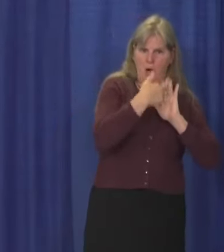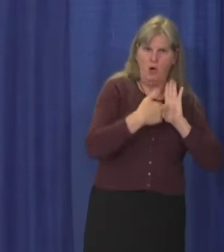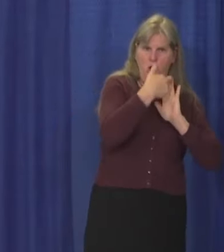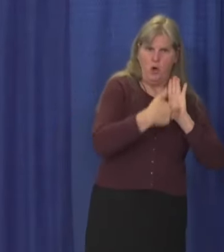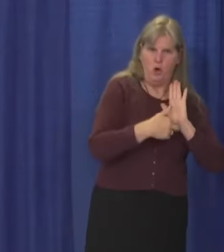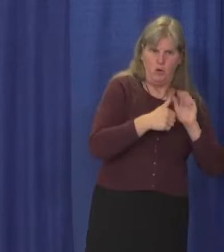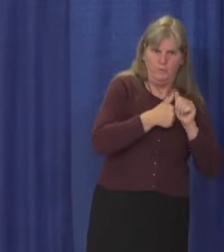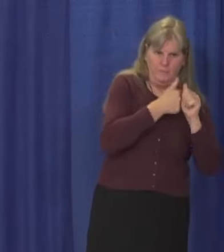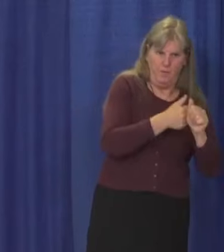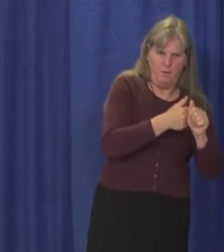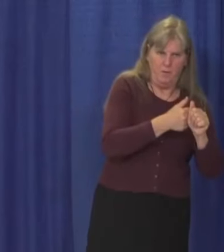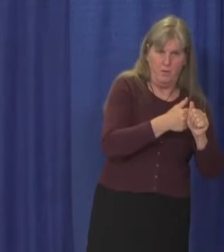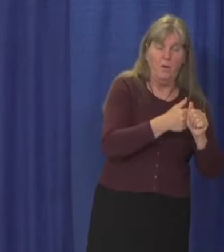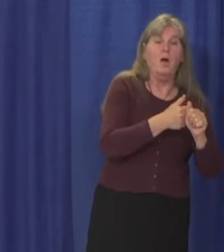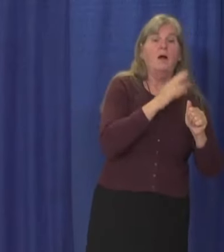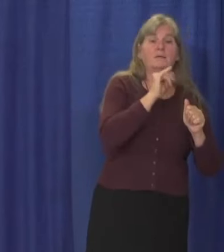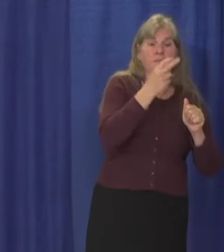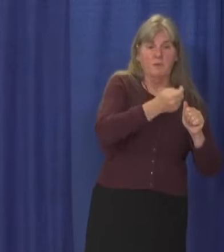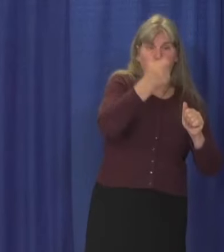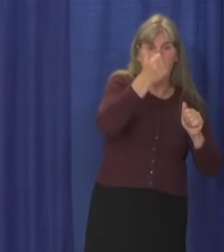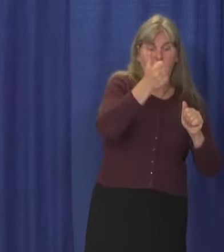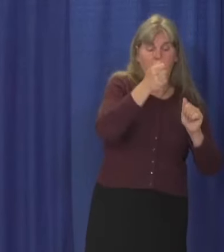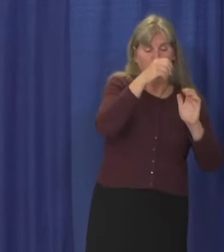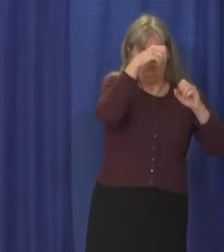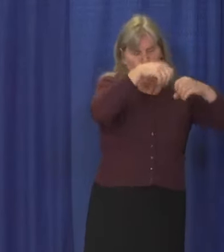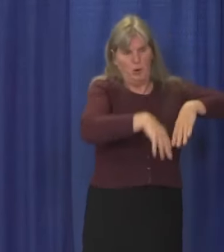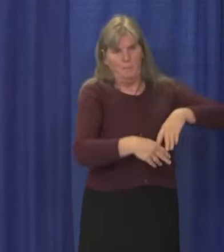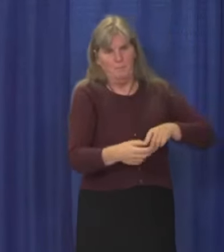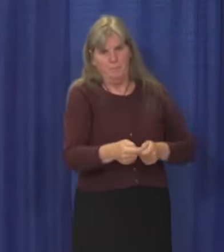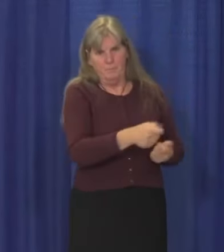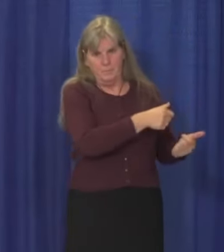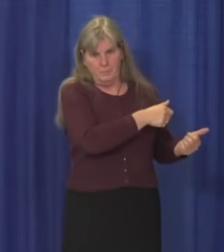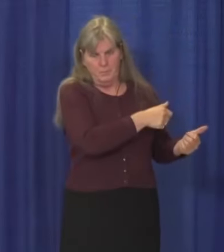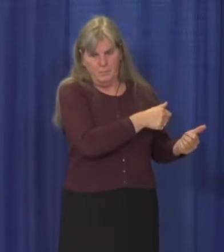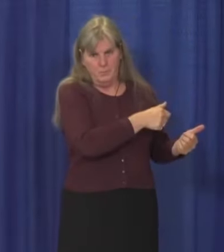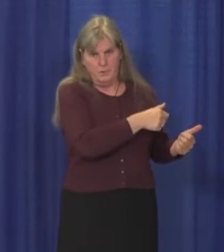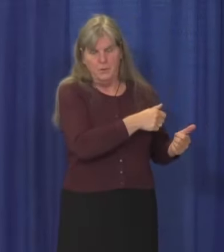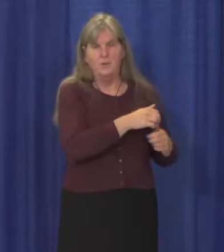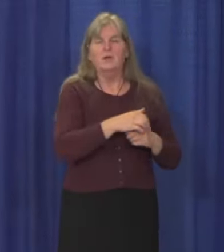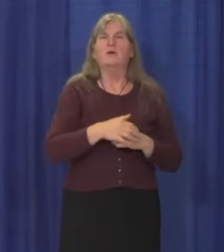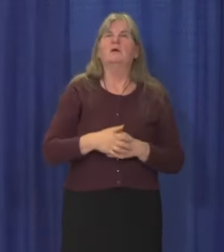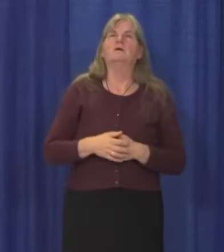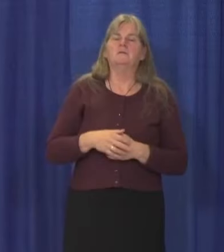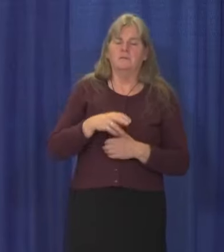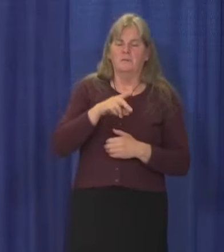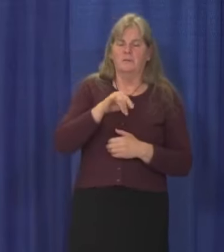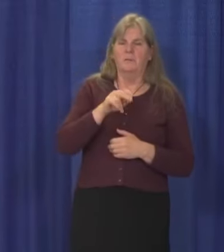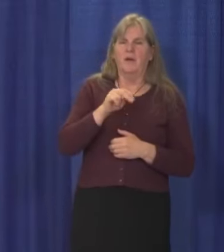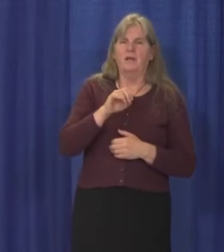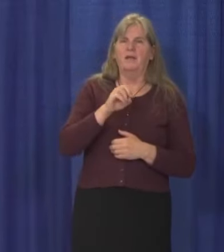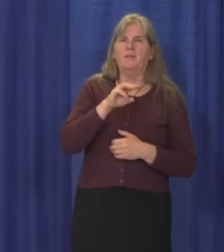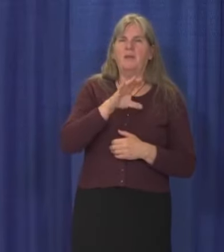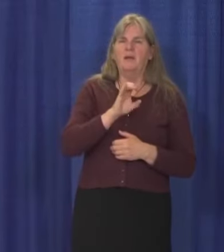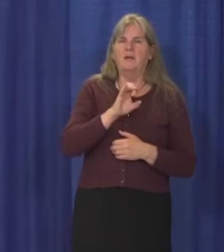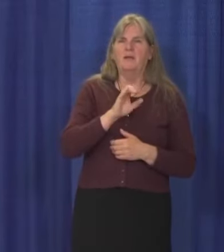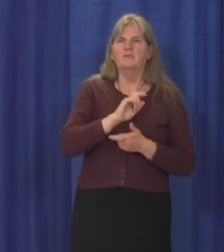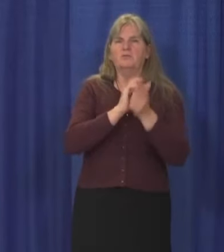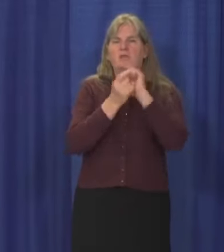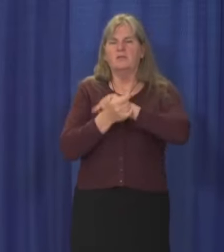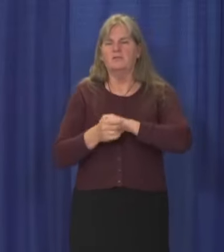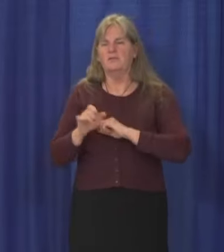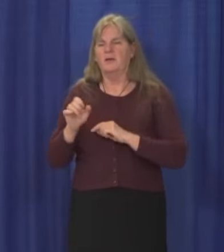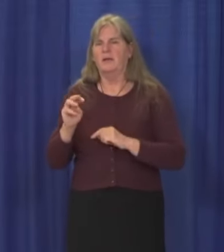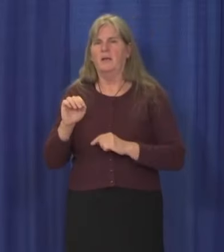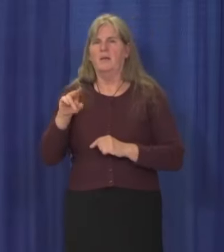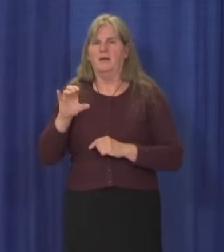as how we move forward, as we go from relief to recovery, as we go from pandemic to endemic, it's not a magic number necessarily. It's